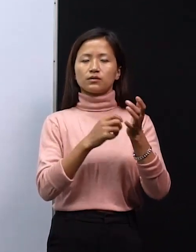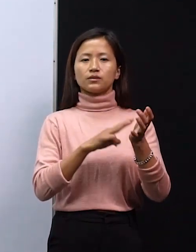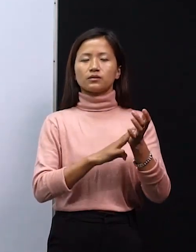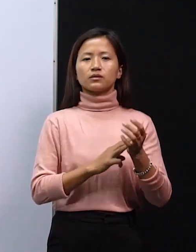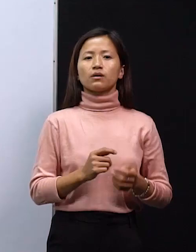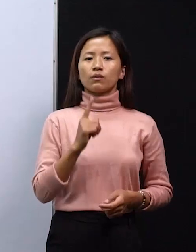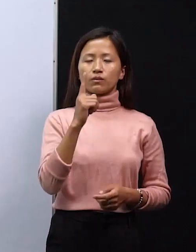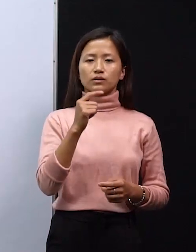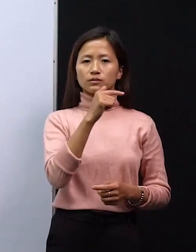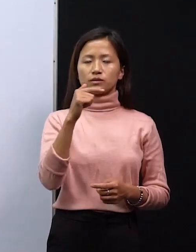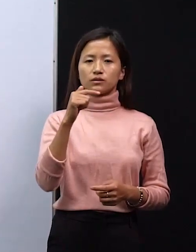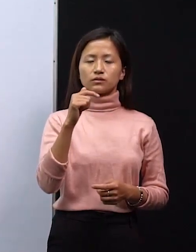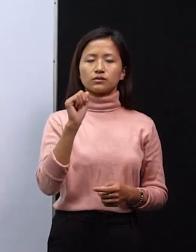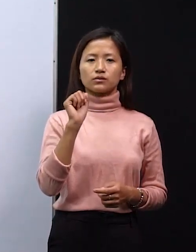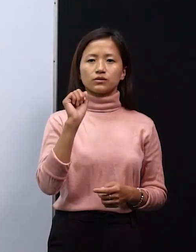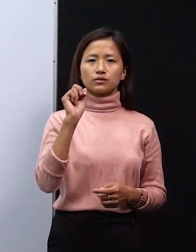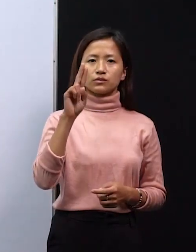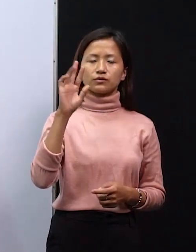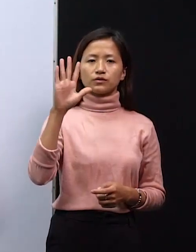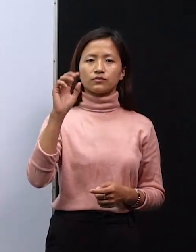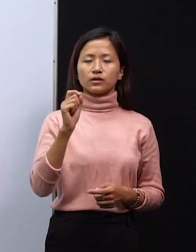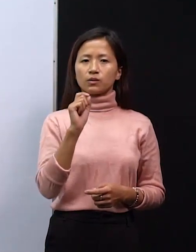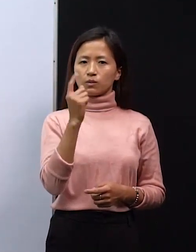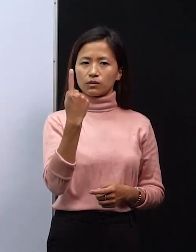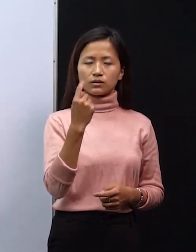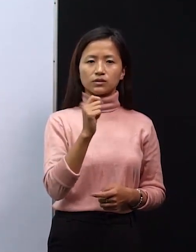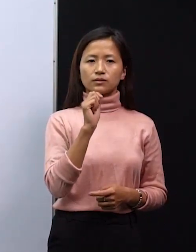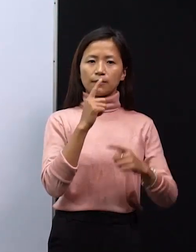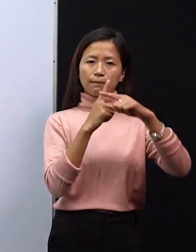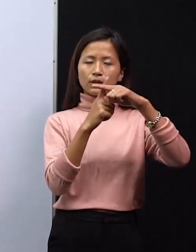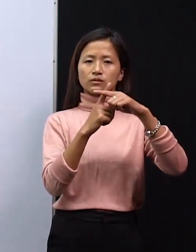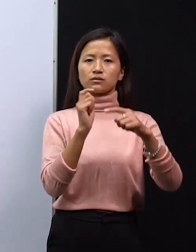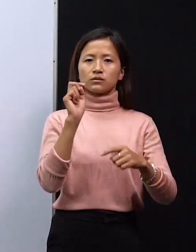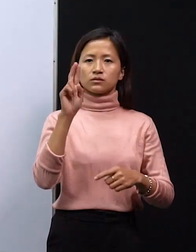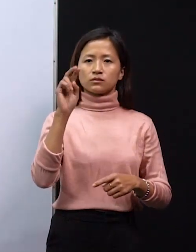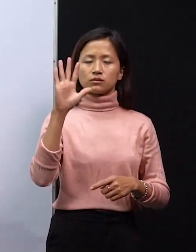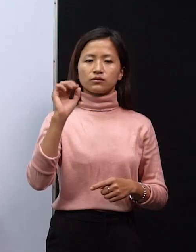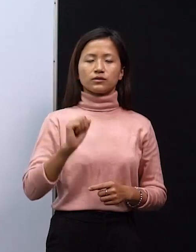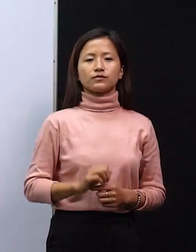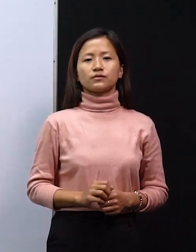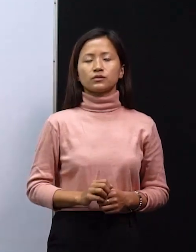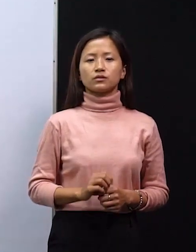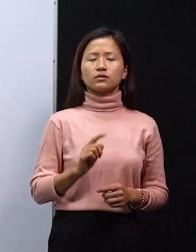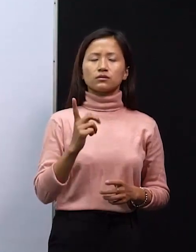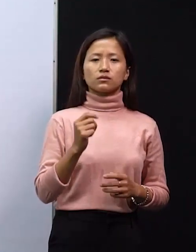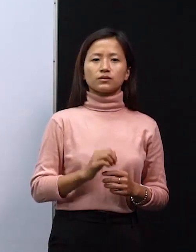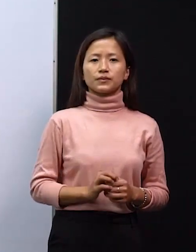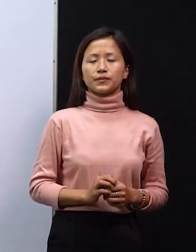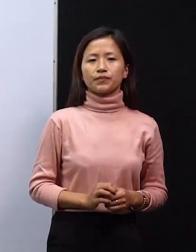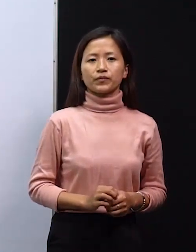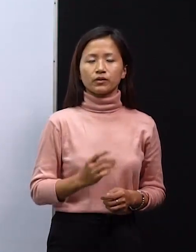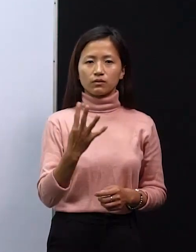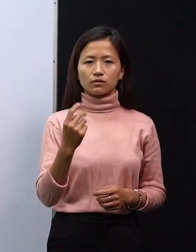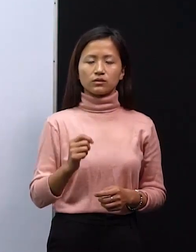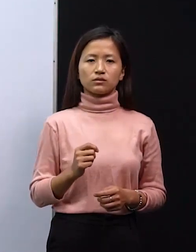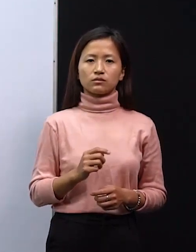One is minus 25, one is plus 25. So if you subtract 25 minus 25, you get 0. So no need to